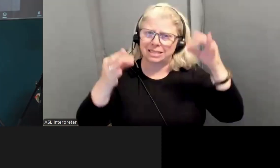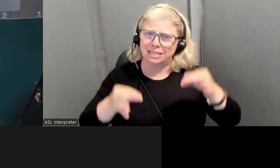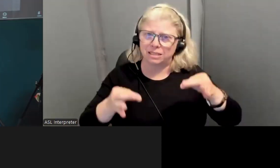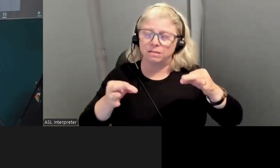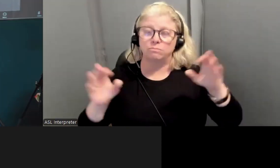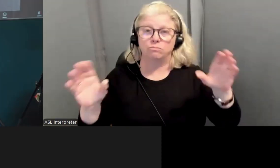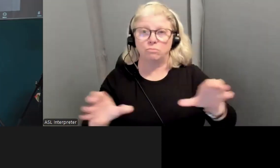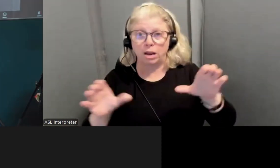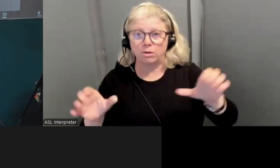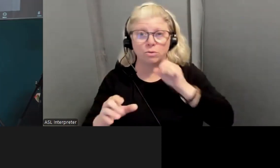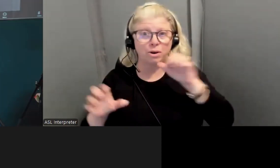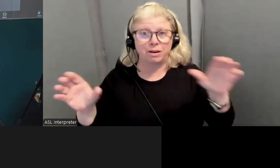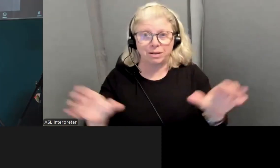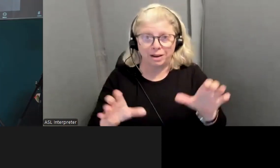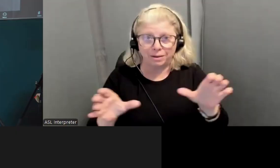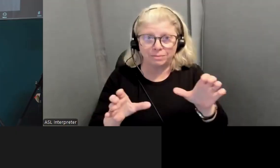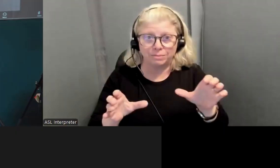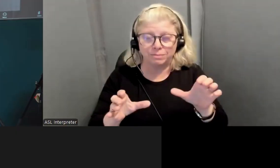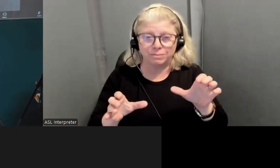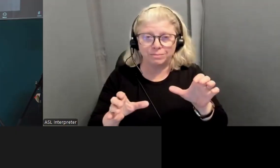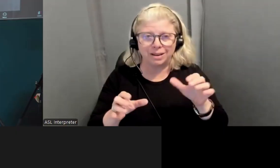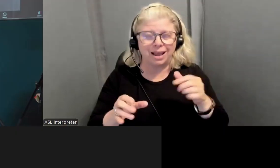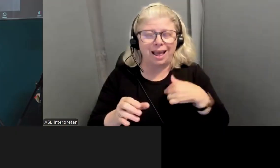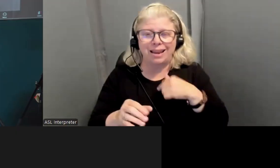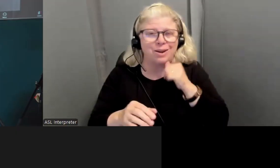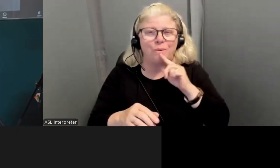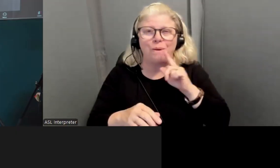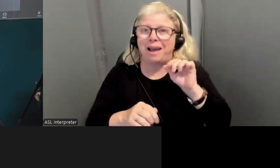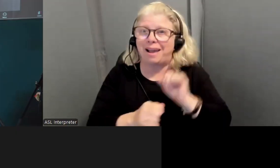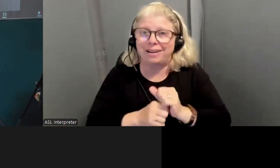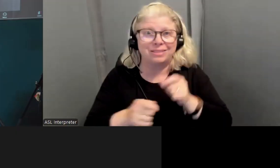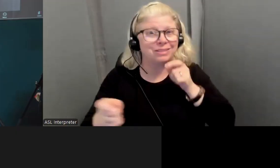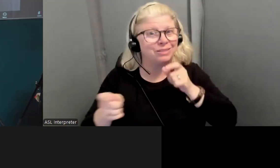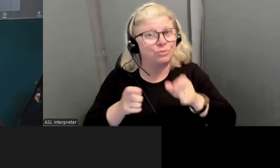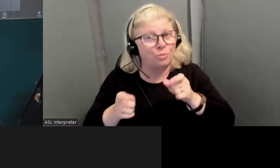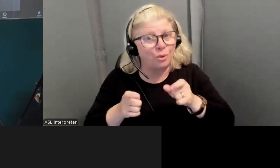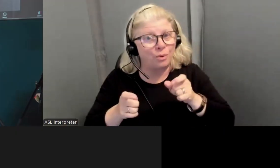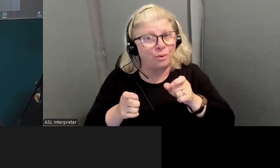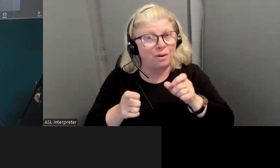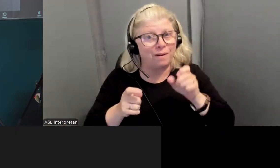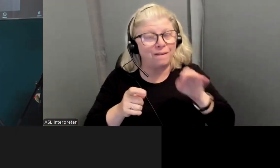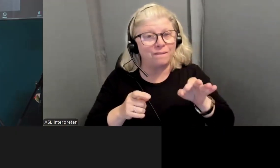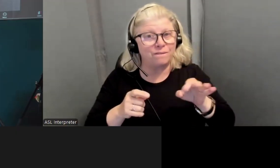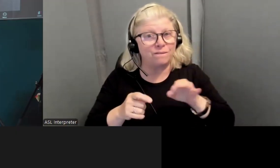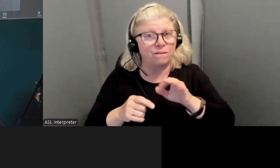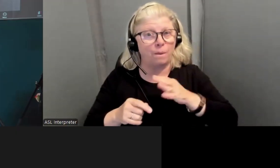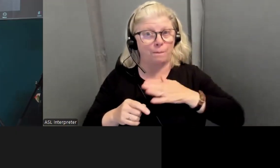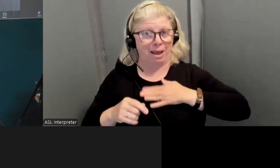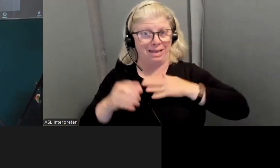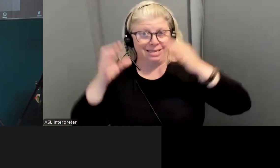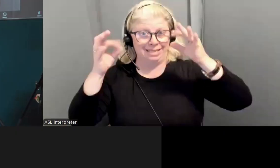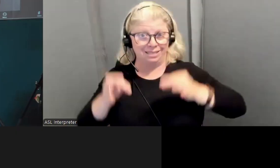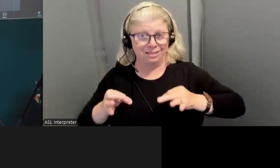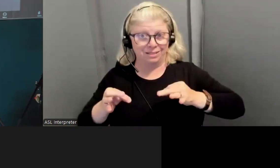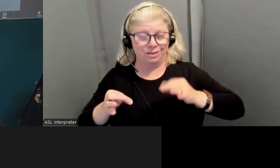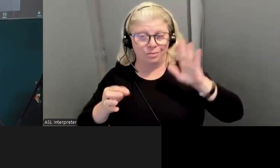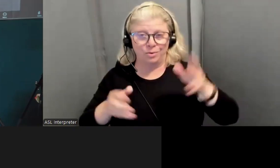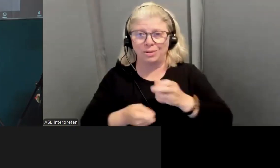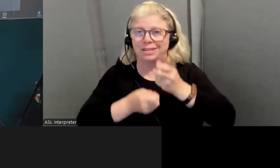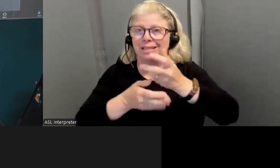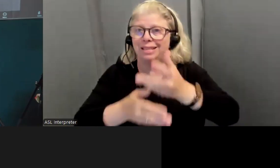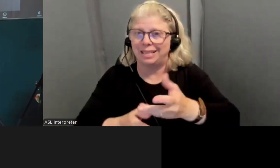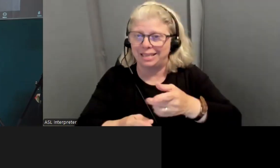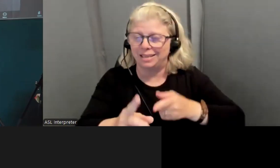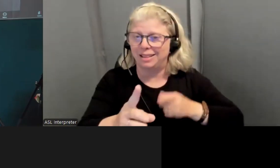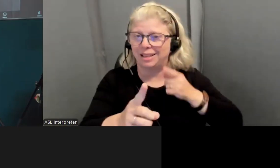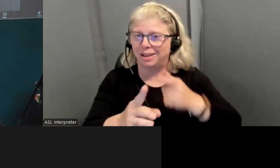act or not to act. I don't actually control whether those decisions are going to lead to the outcome